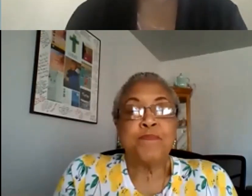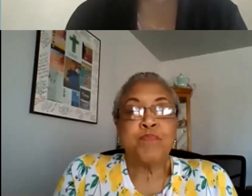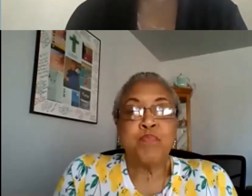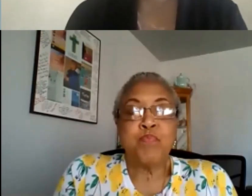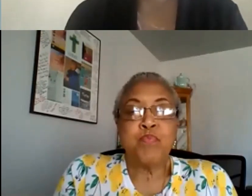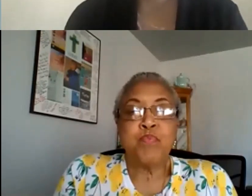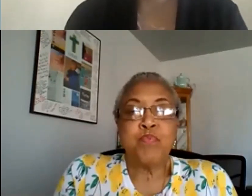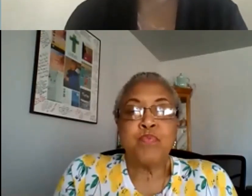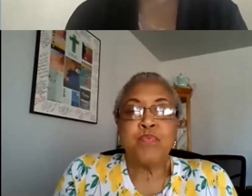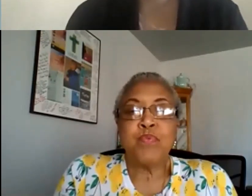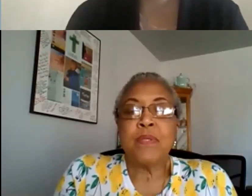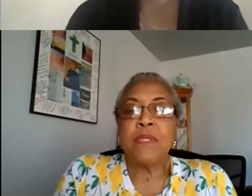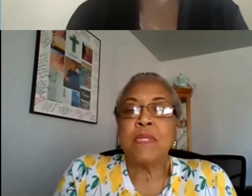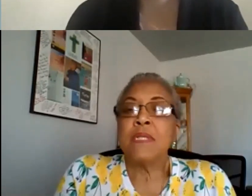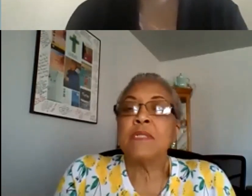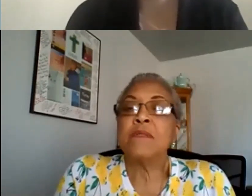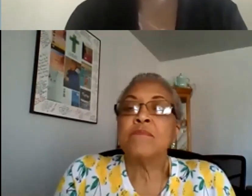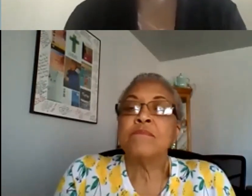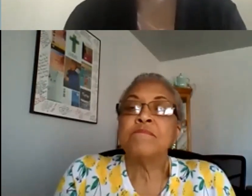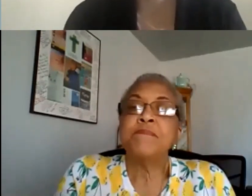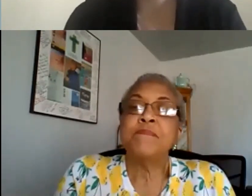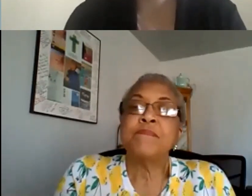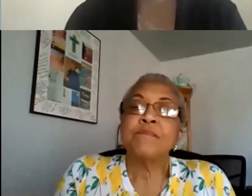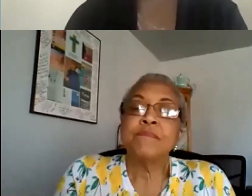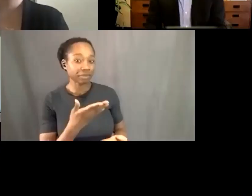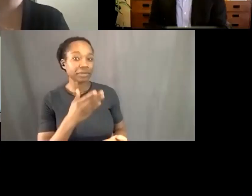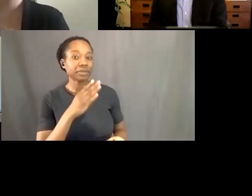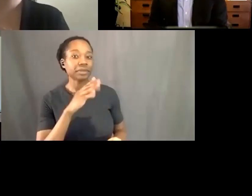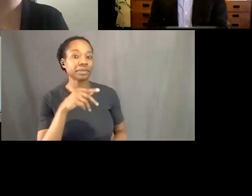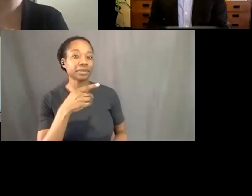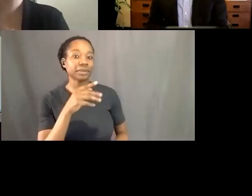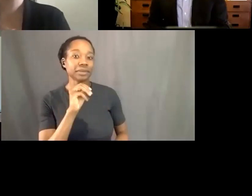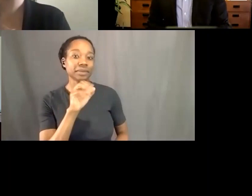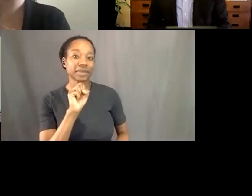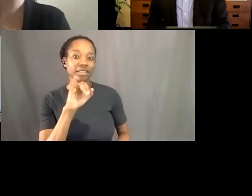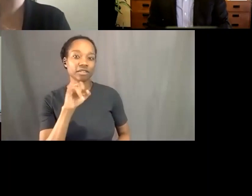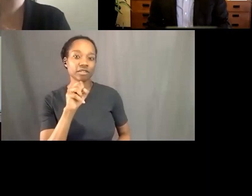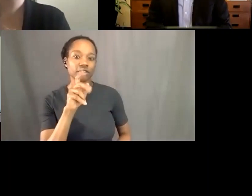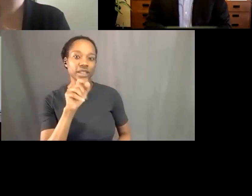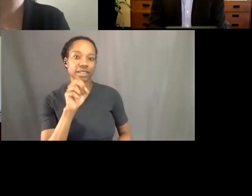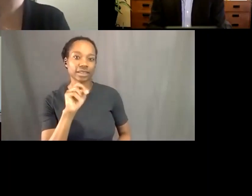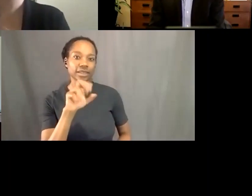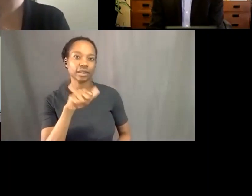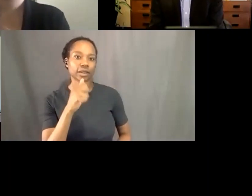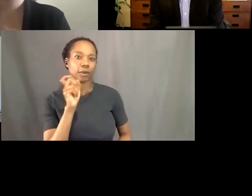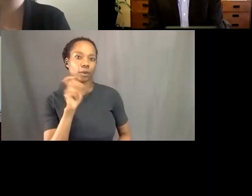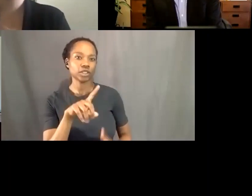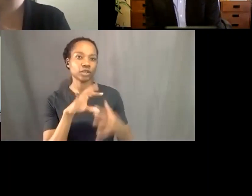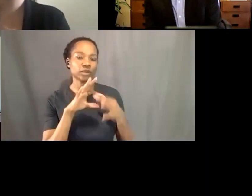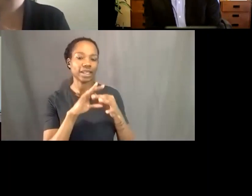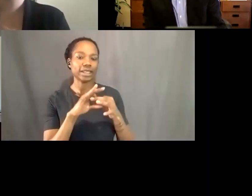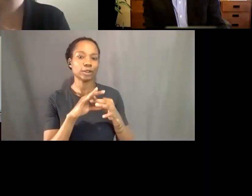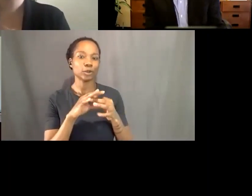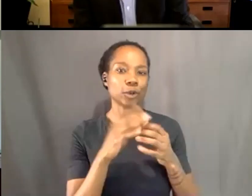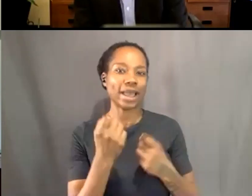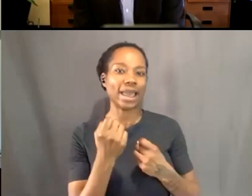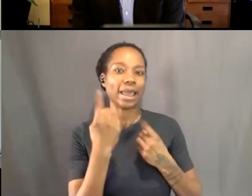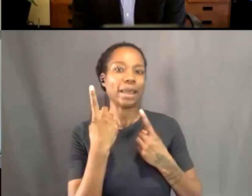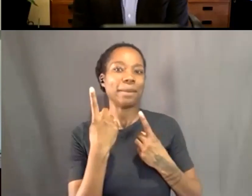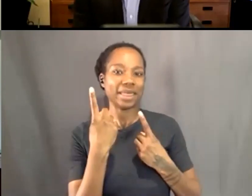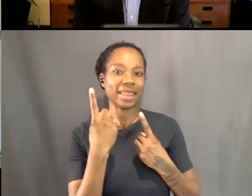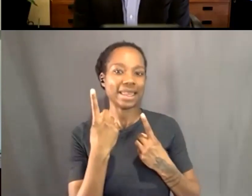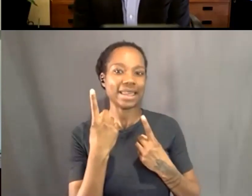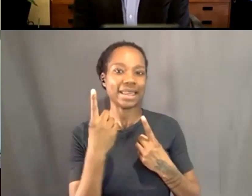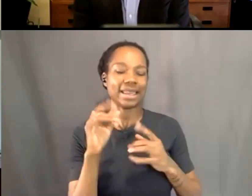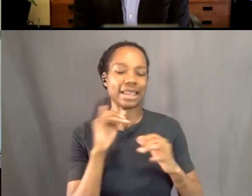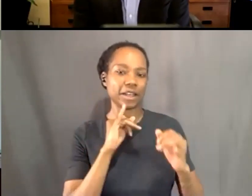So Ms. Jackson, another question about empathy interviews. When it comes to the empathy interviews, what is the importance of having Black and